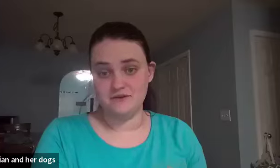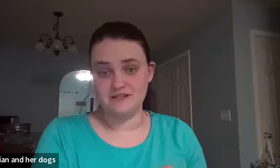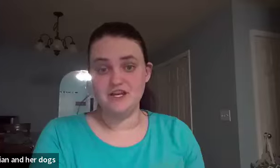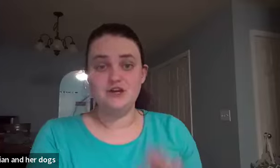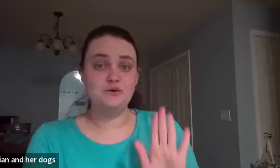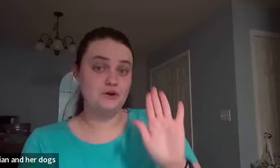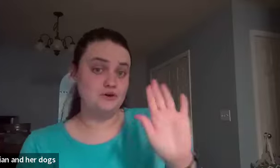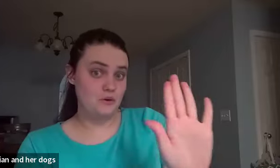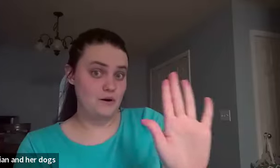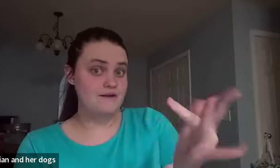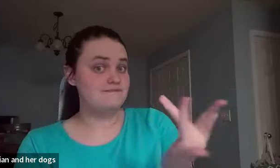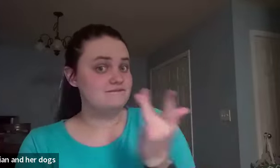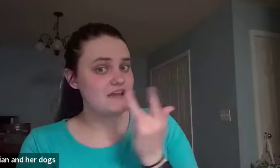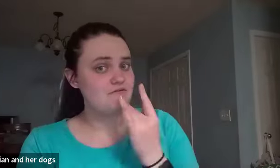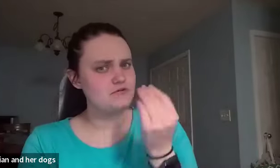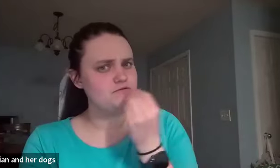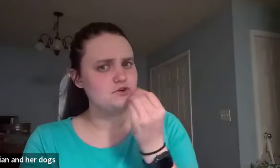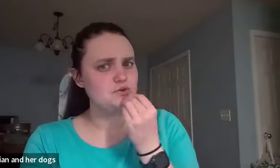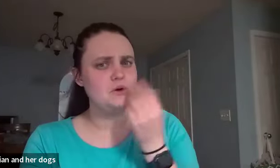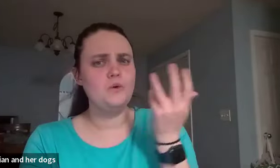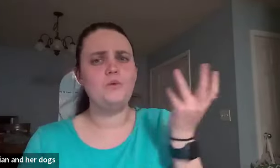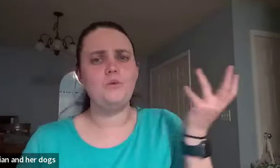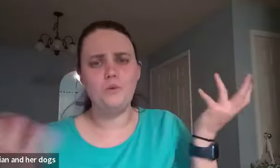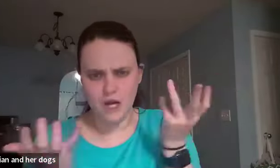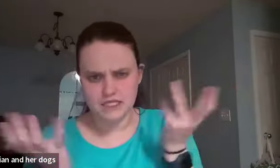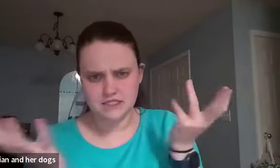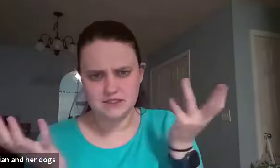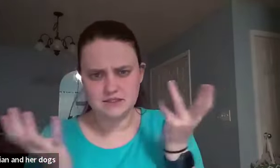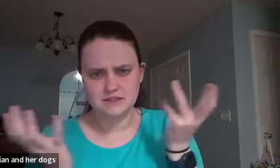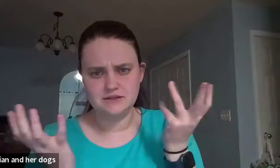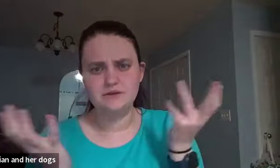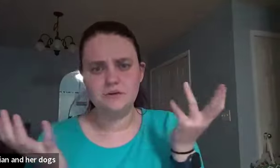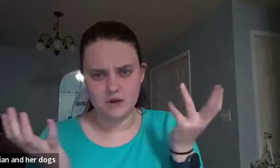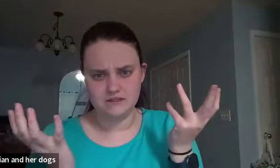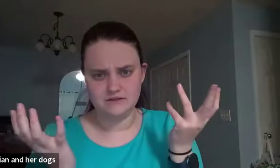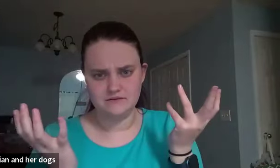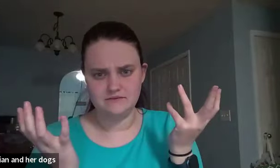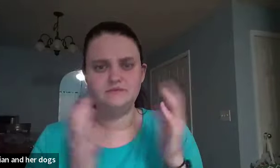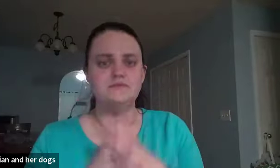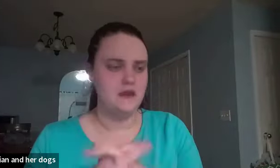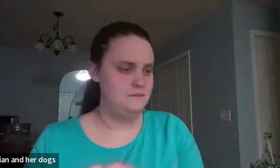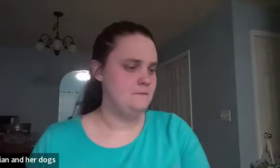food is, you would go, your favorite food, what? What? Okay.